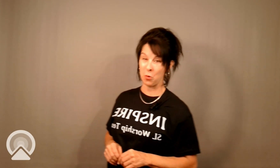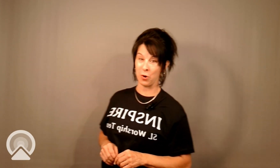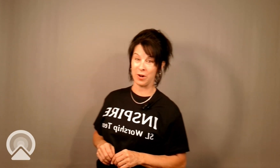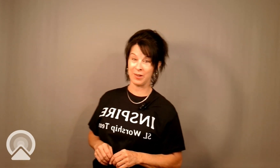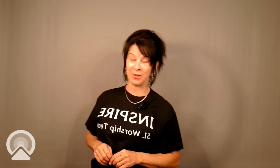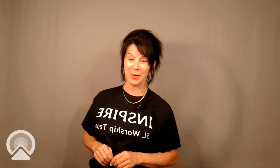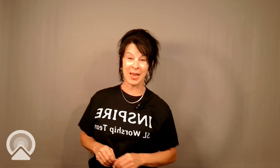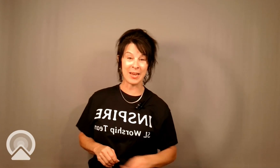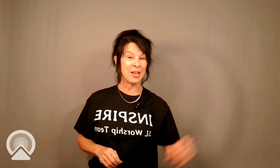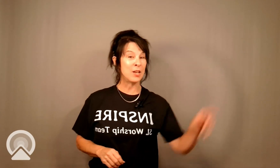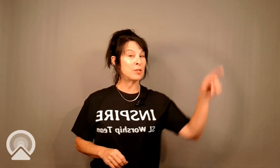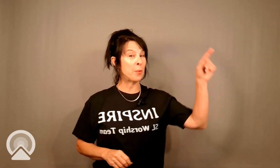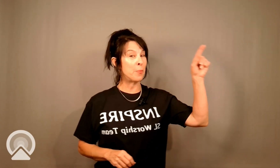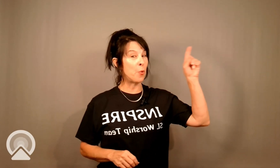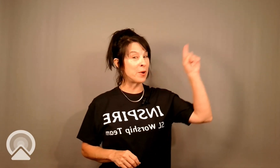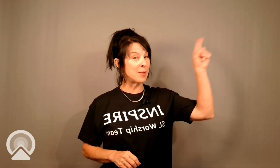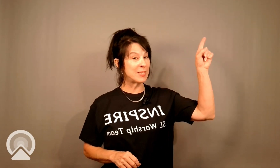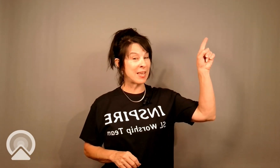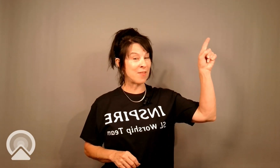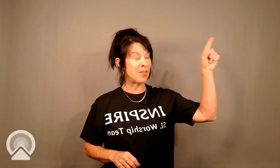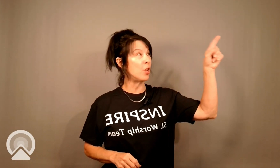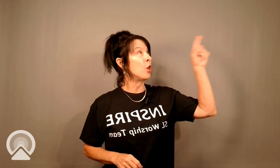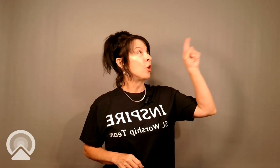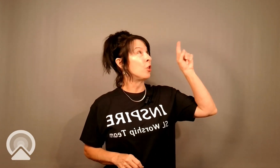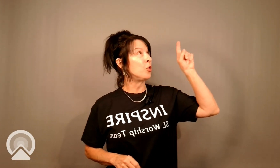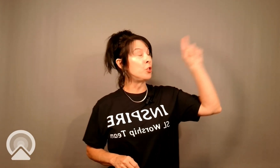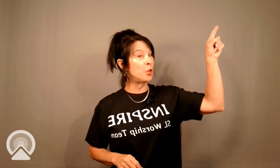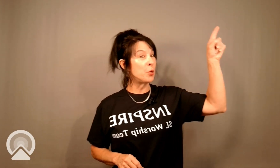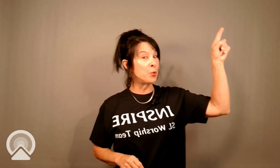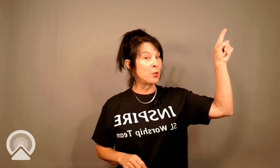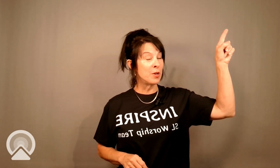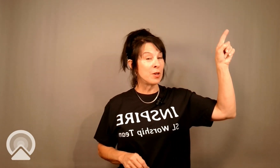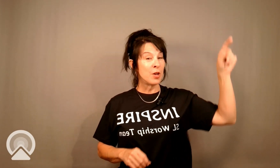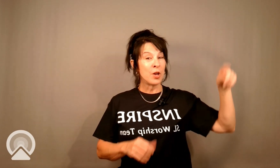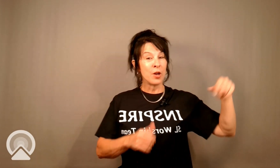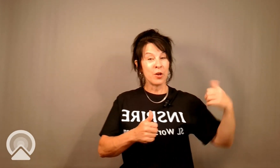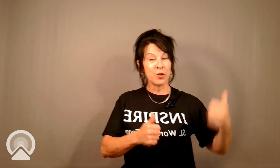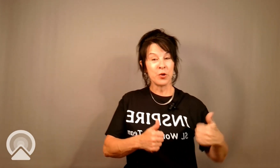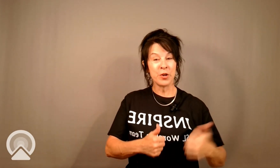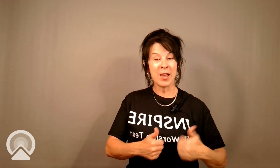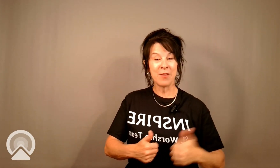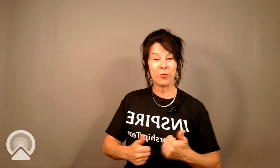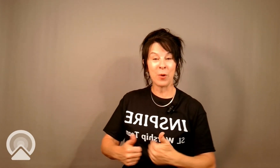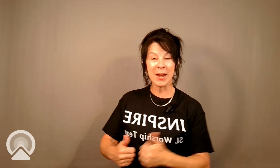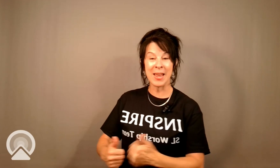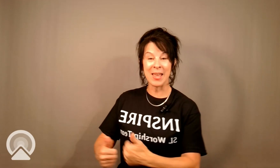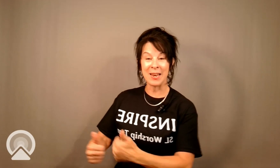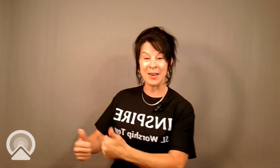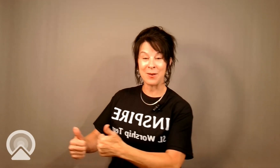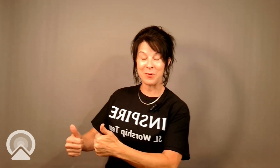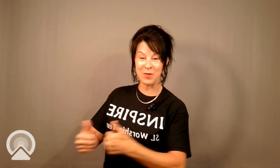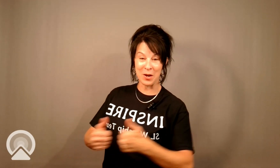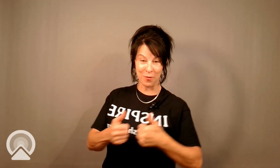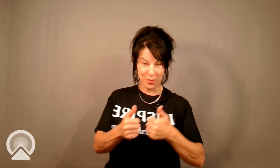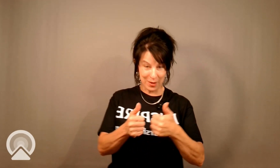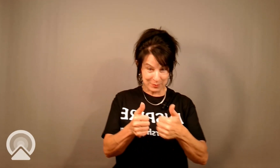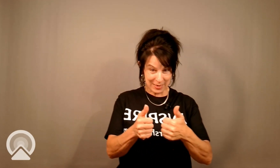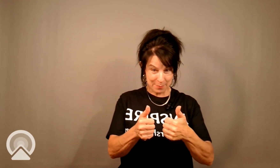Lord. Okay, so point up to heaven. You could have ran. We've got our thumbs up